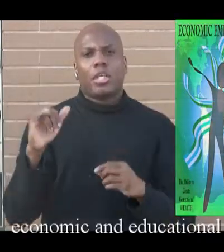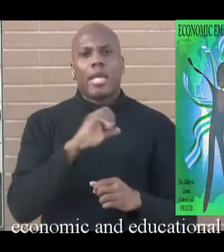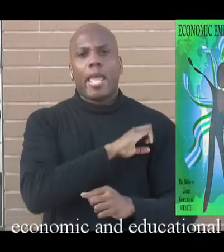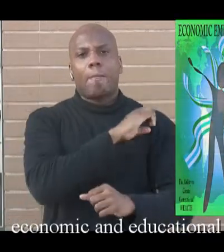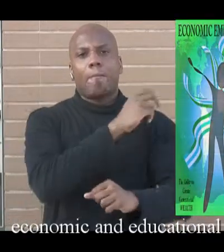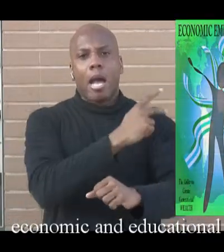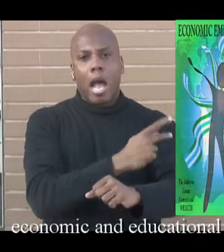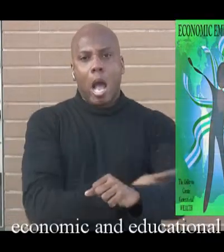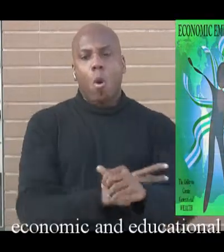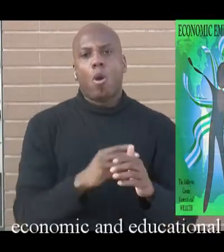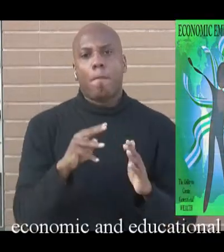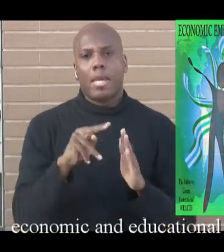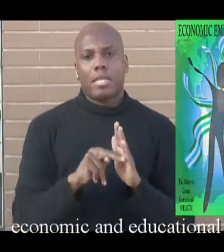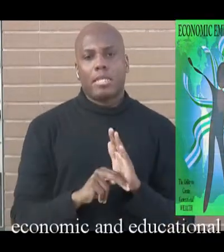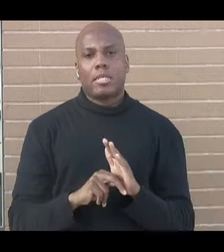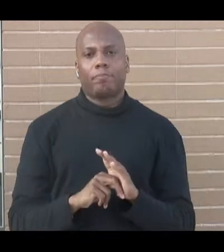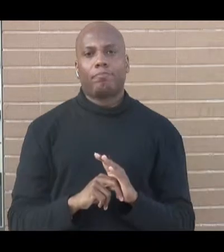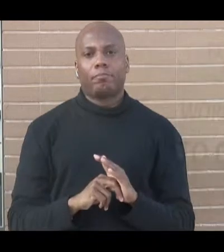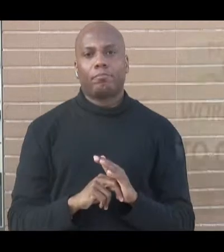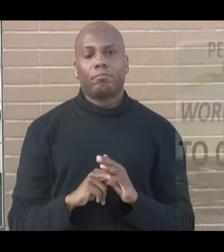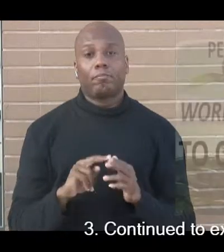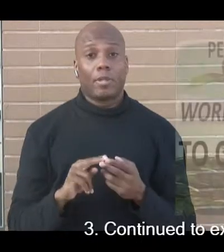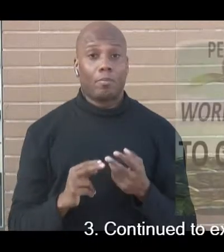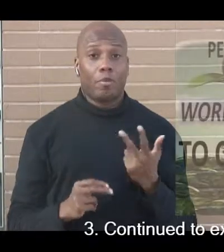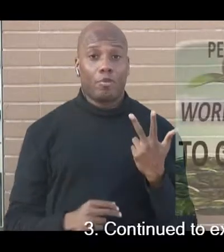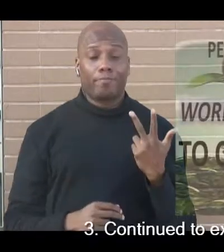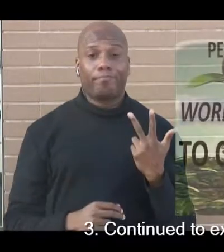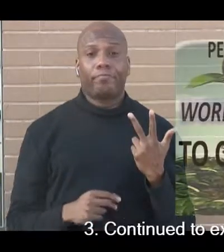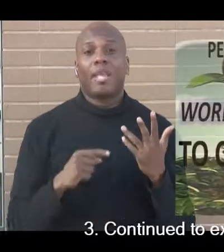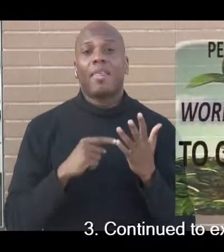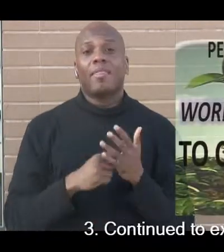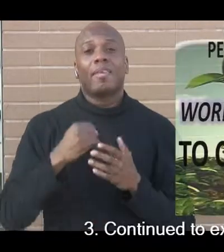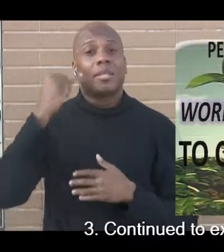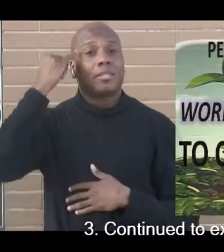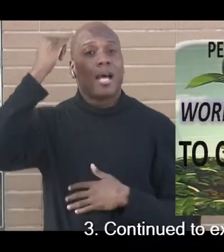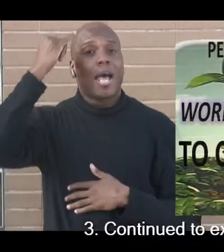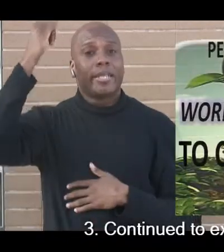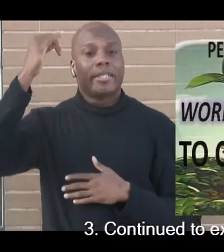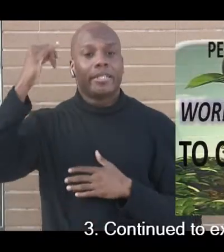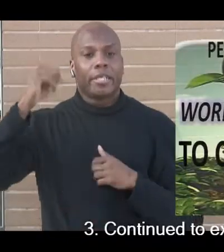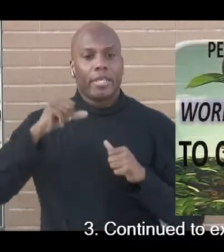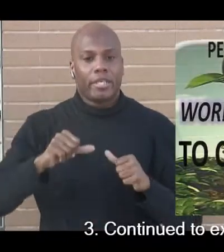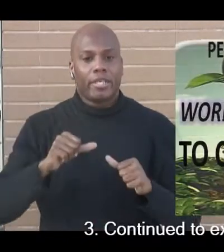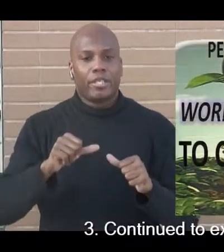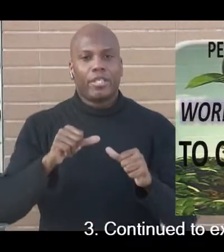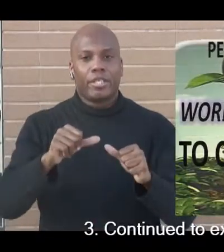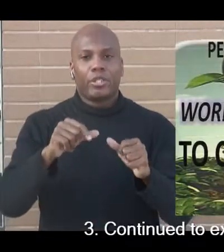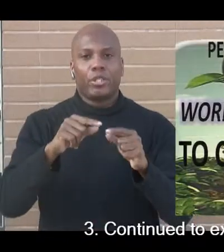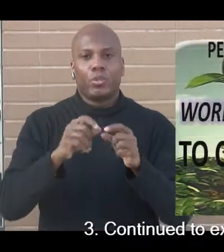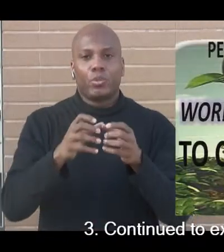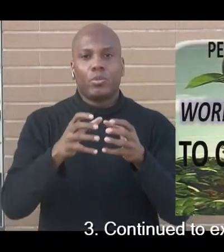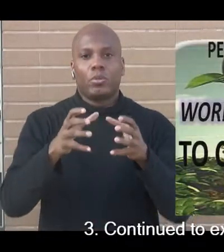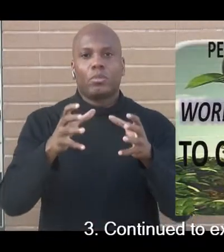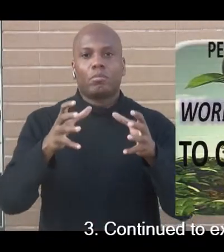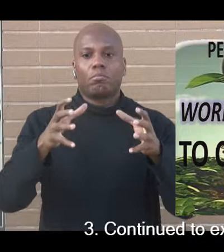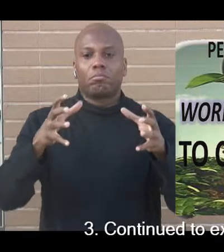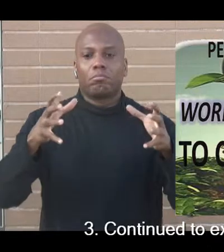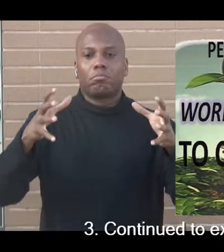and educational empowerment. Number 3, this idea continued